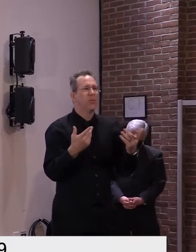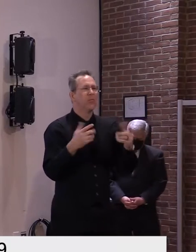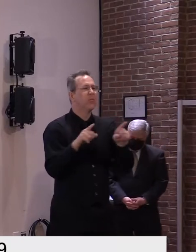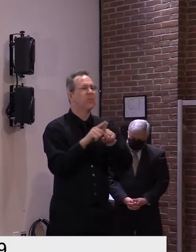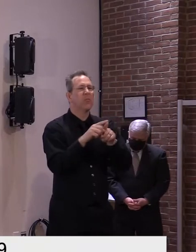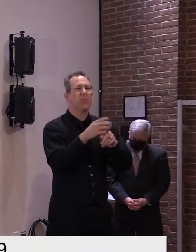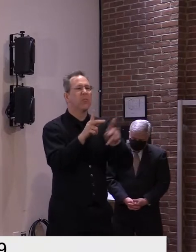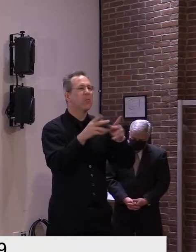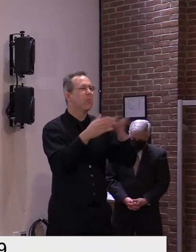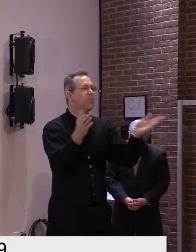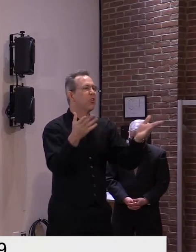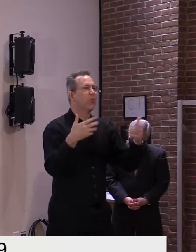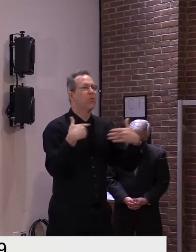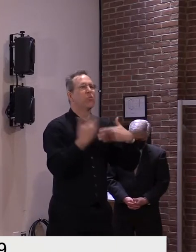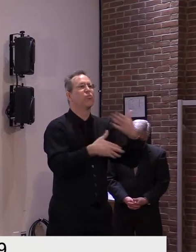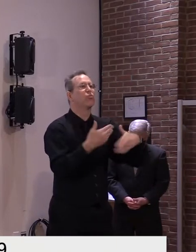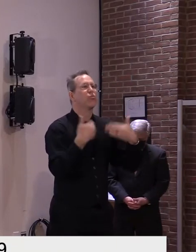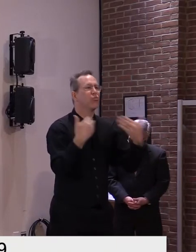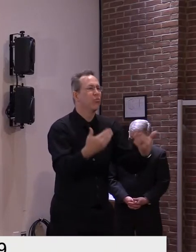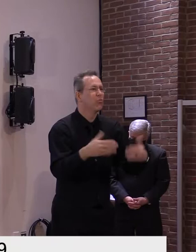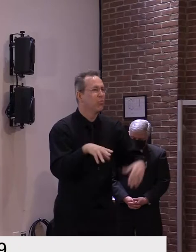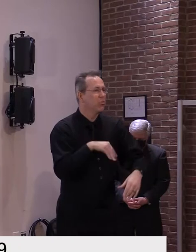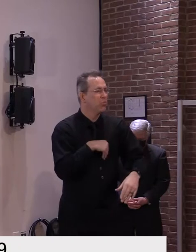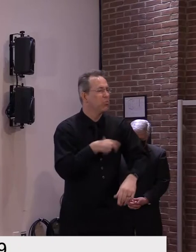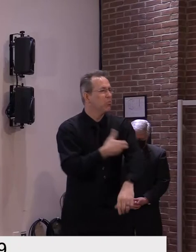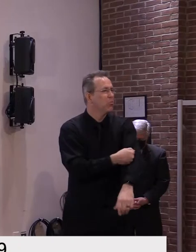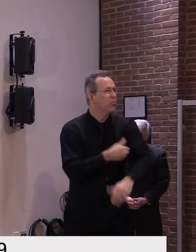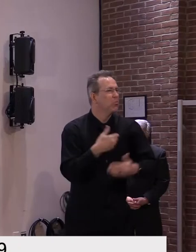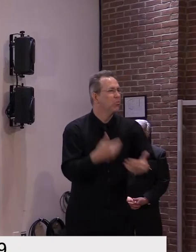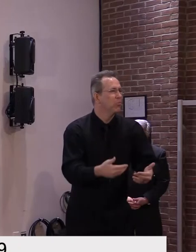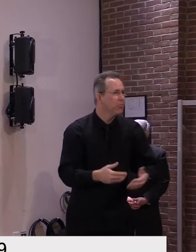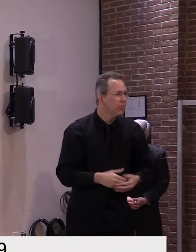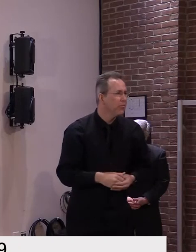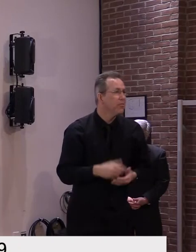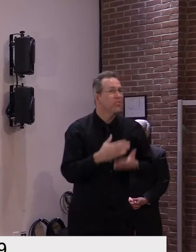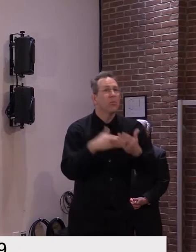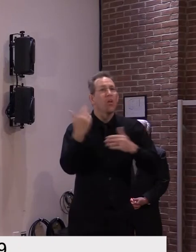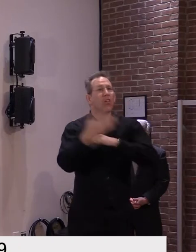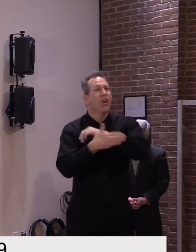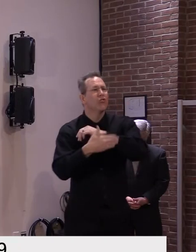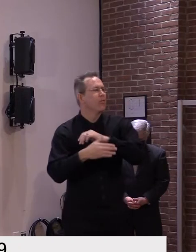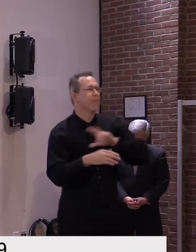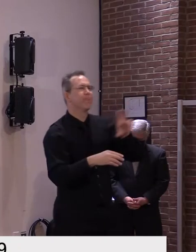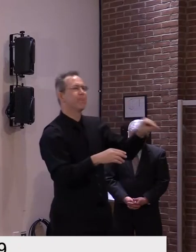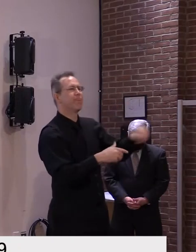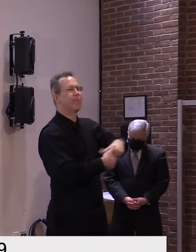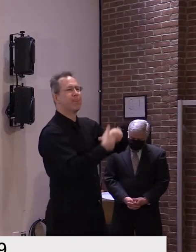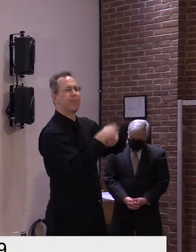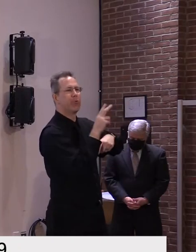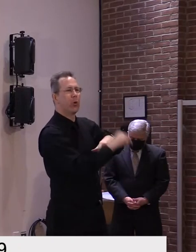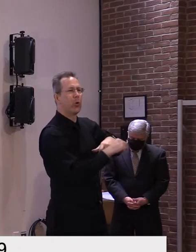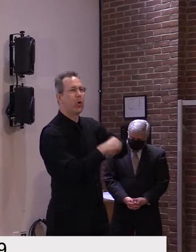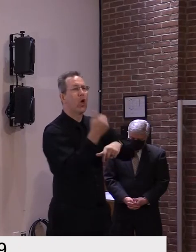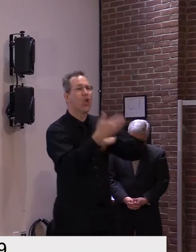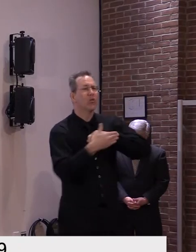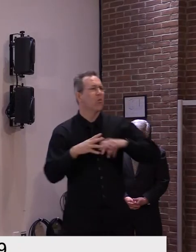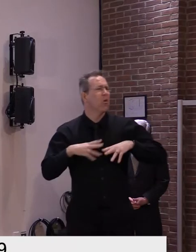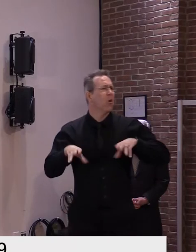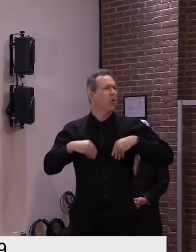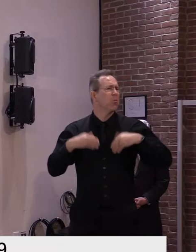getting vaccination at all as a factor. I'm sort of subscribing to that one based on the numbers that I've